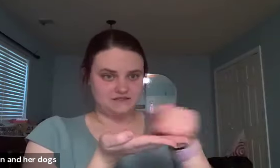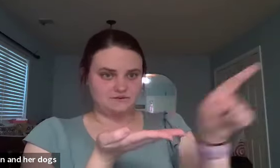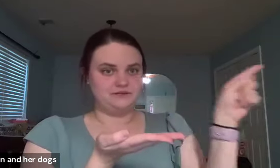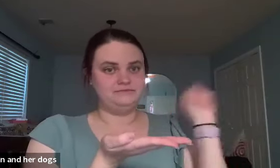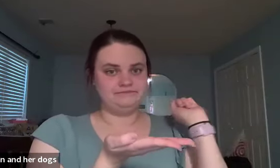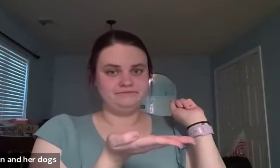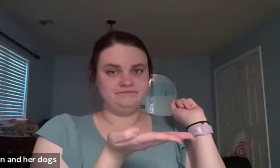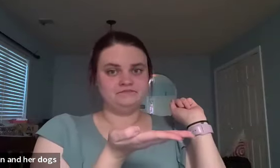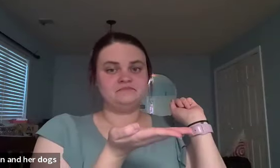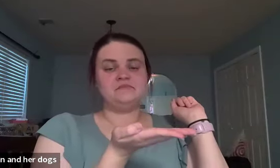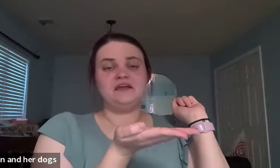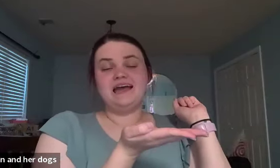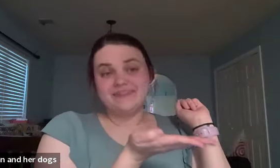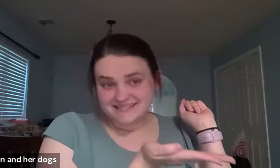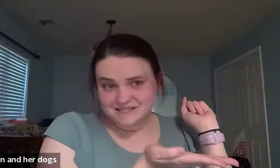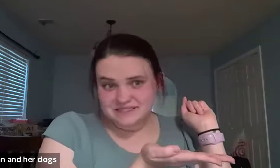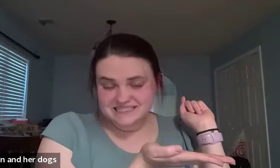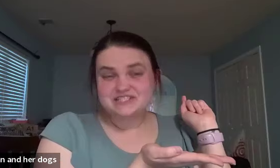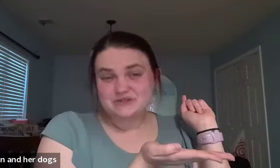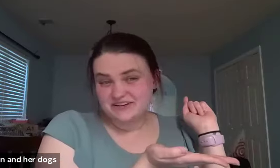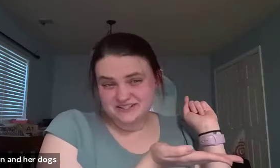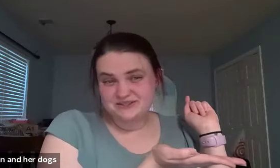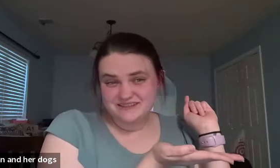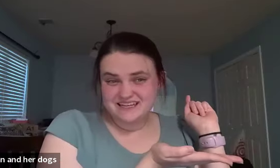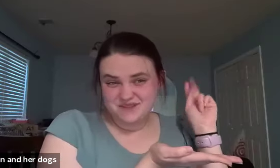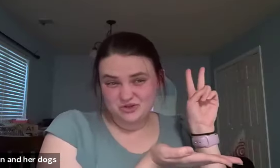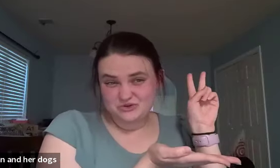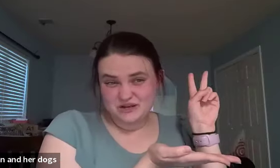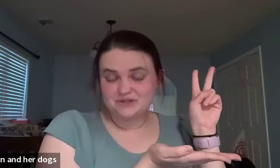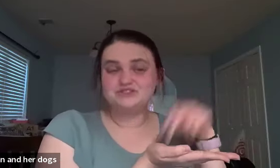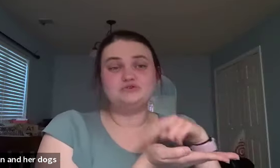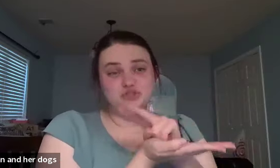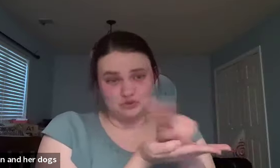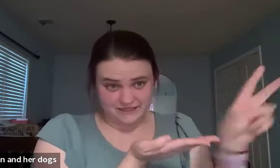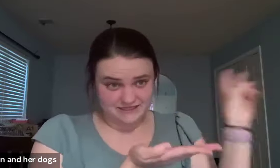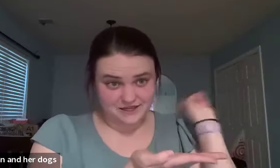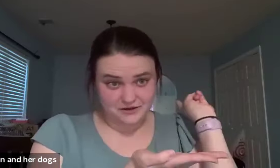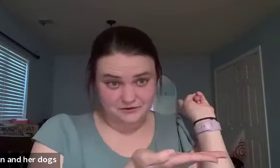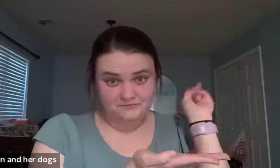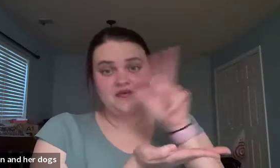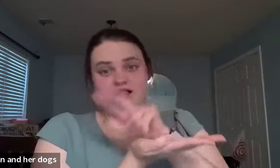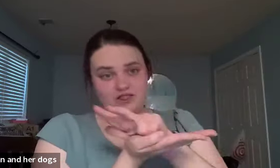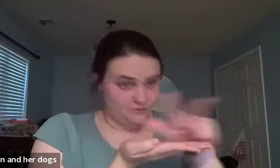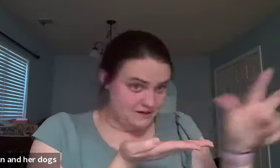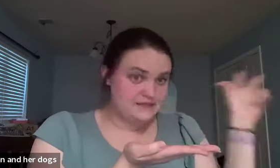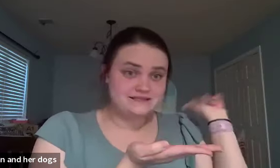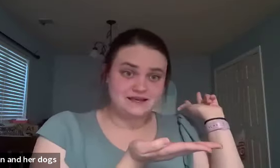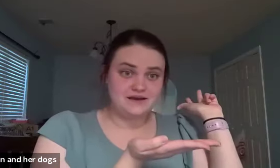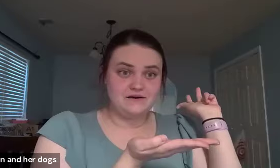Last week. And the nice thing with this is you can also do the same thing with those numbers. So 2 weeks ago, 3 weeks